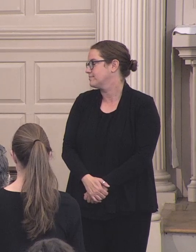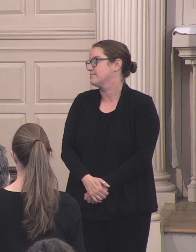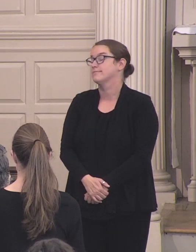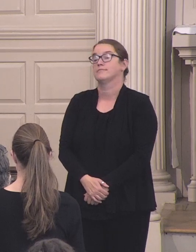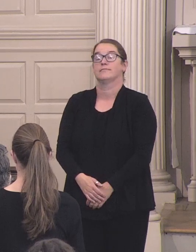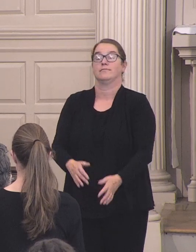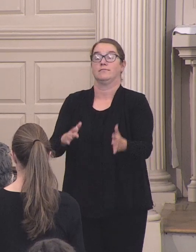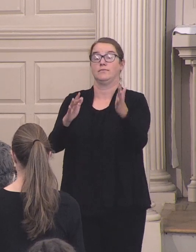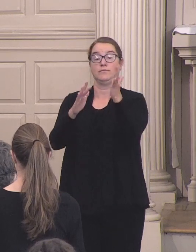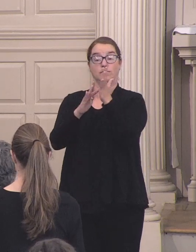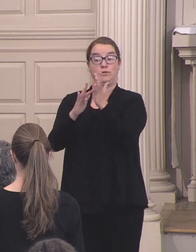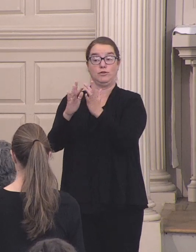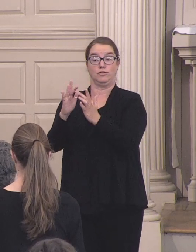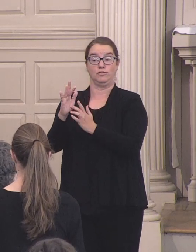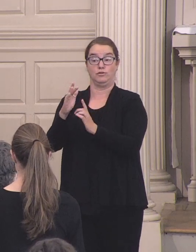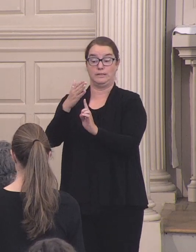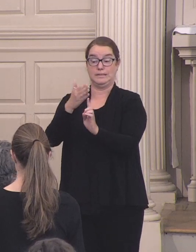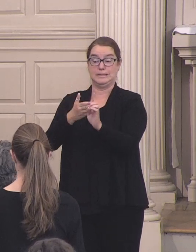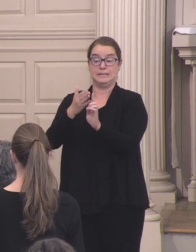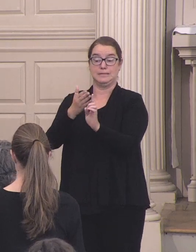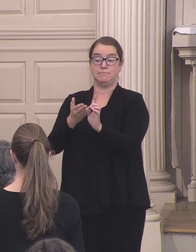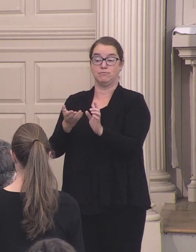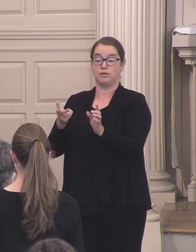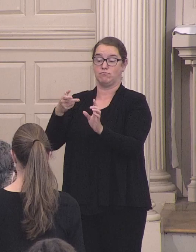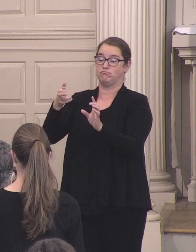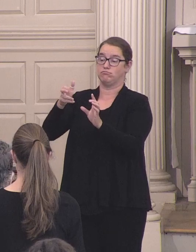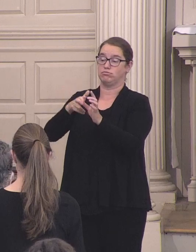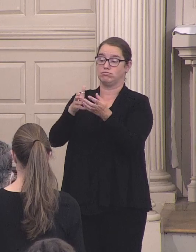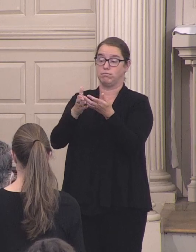Jesus went across the Sea of Galilee.